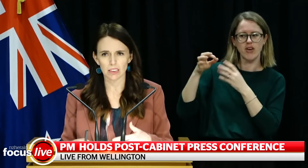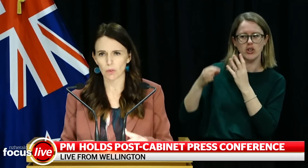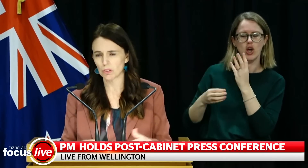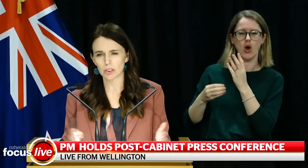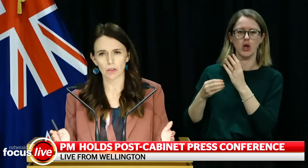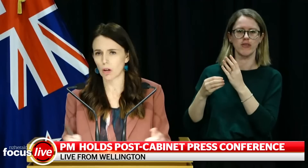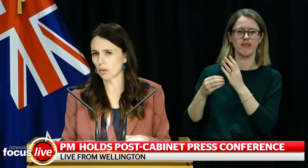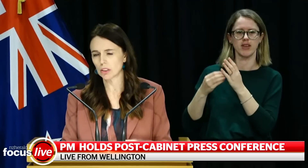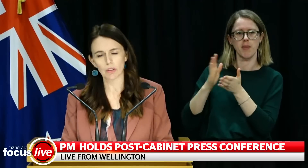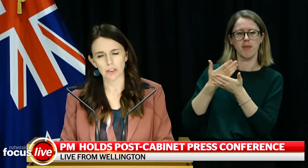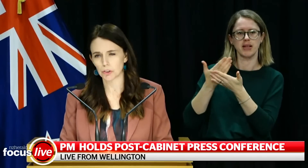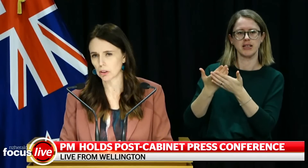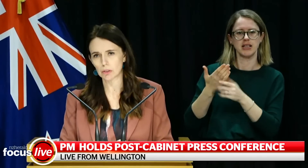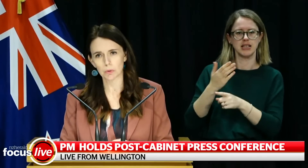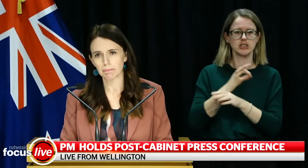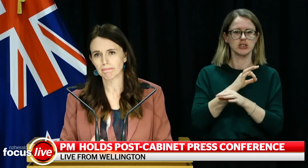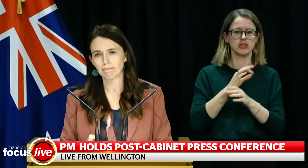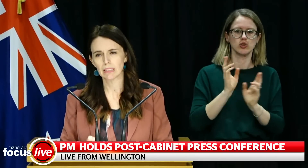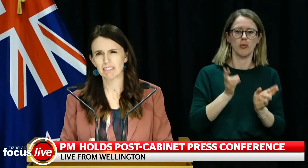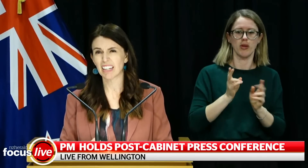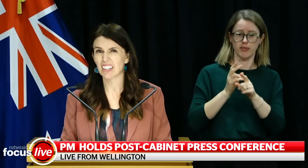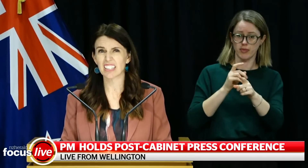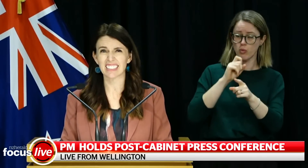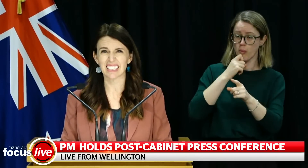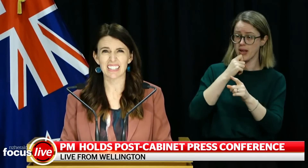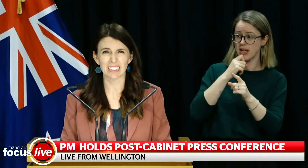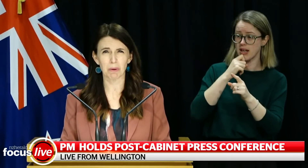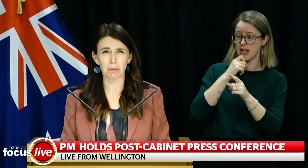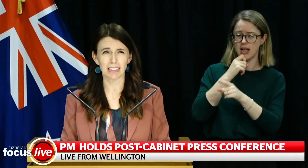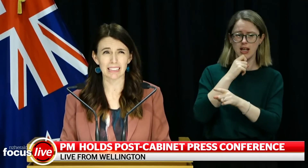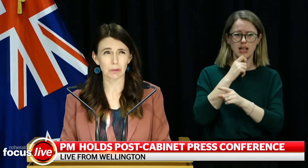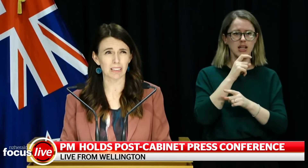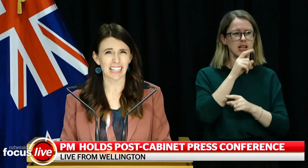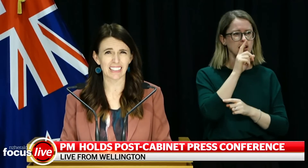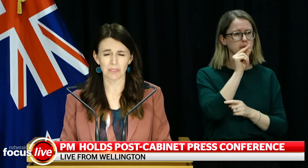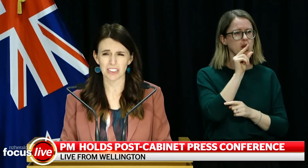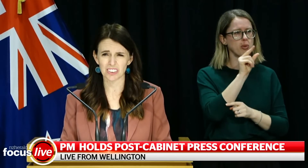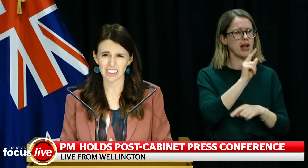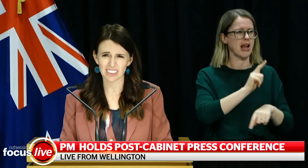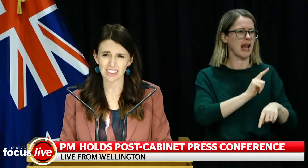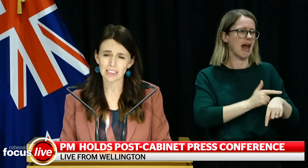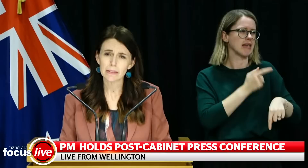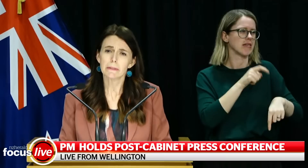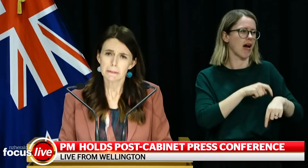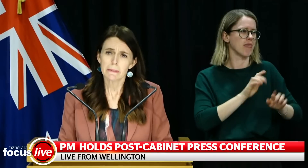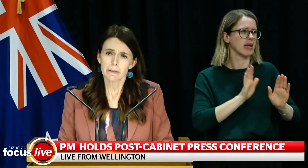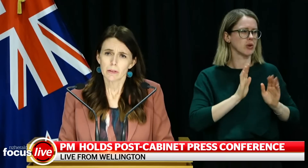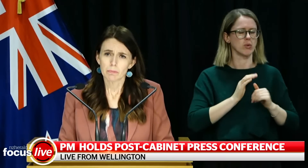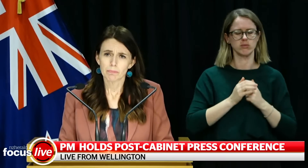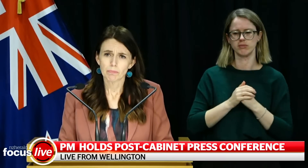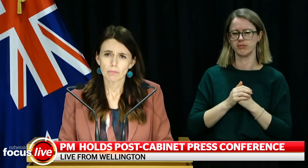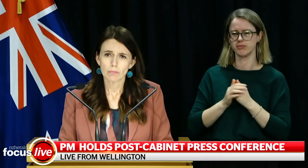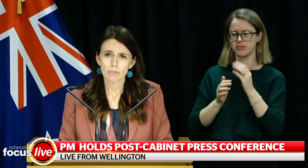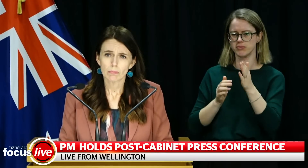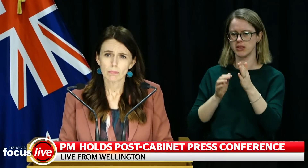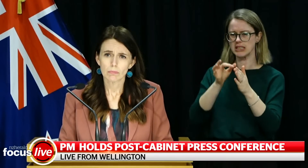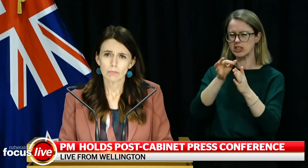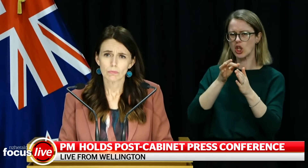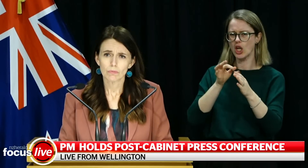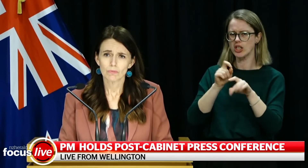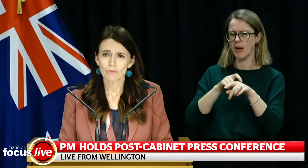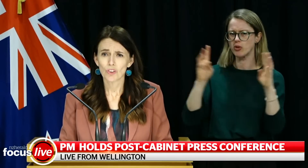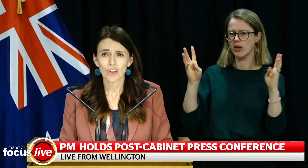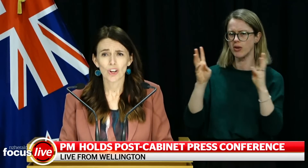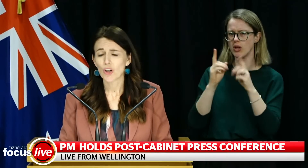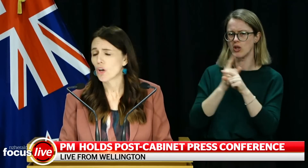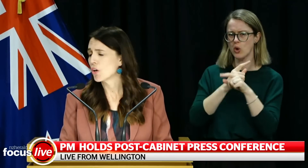bills and so on. So no, it's not unusual at all. In fact, the only thing is I think it's probably a little bit later than we usually do. So it's not a time to come together to talk